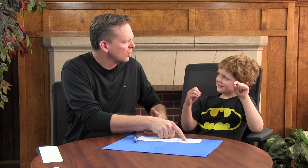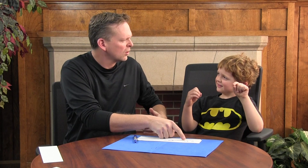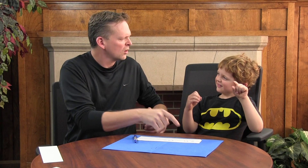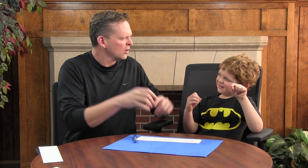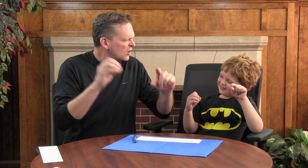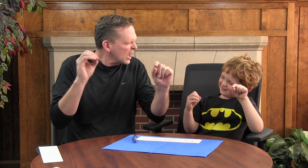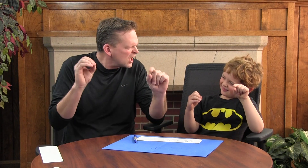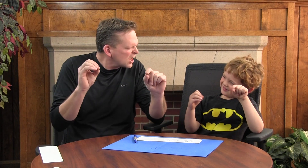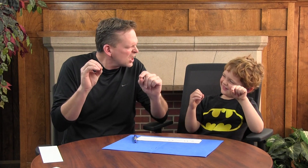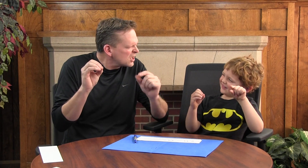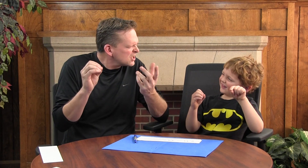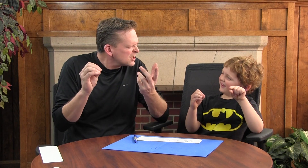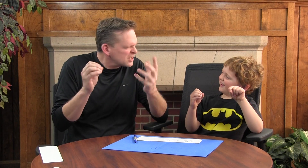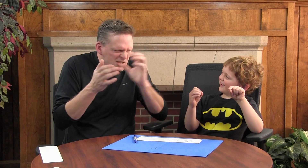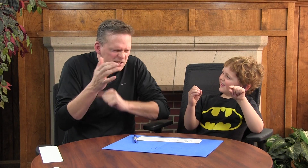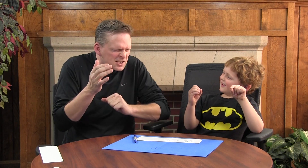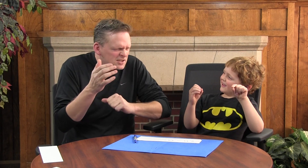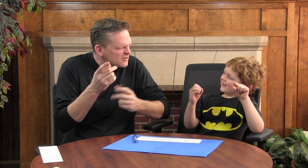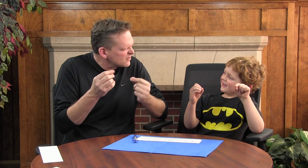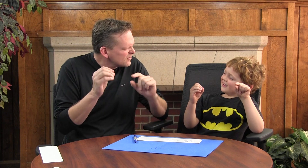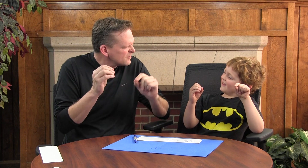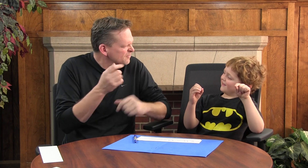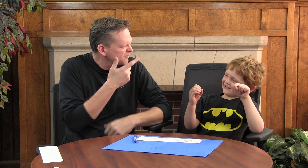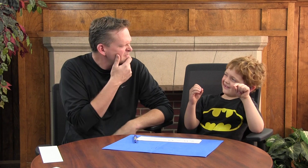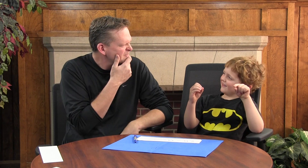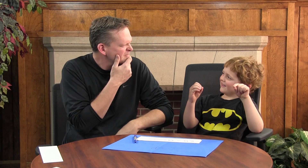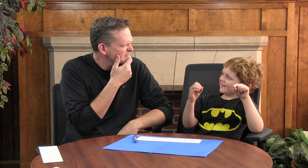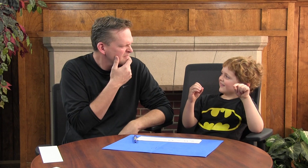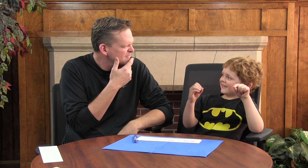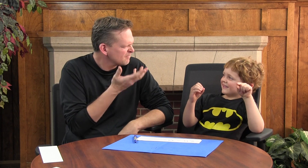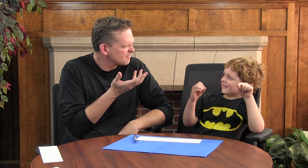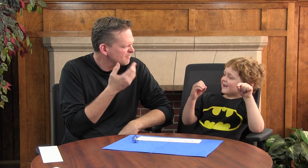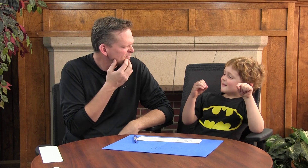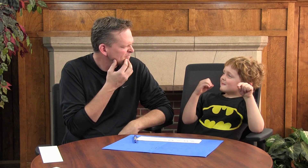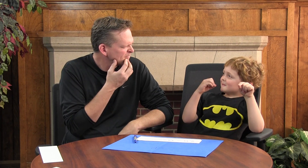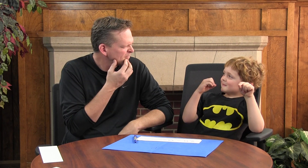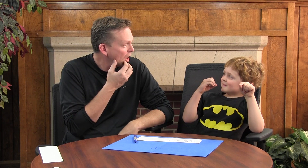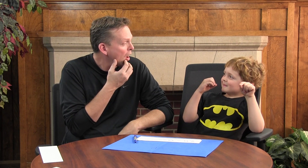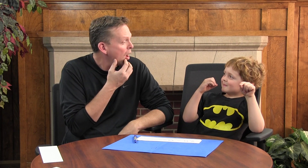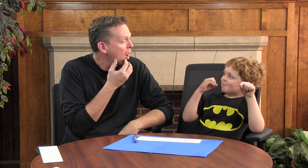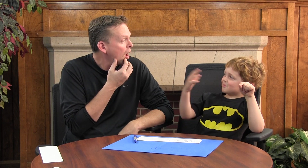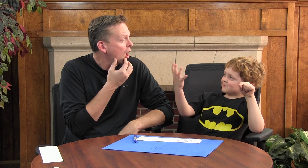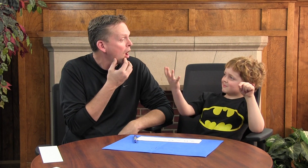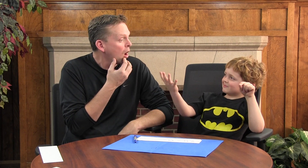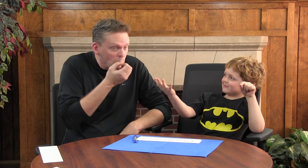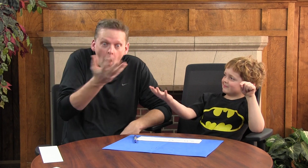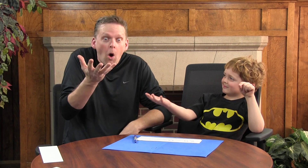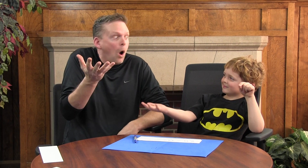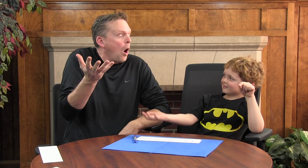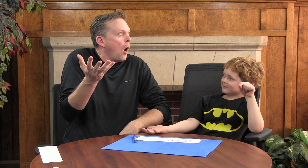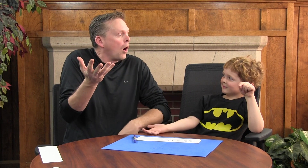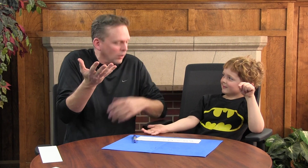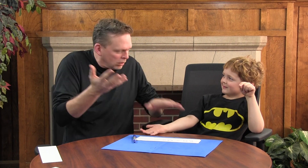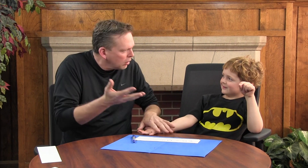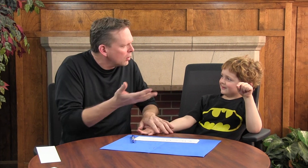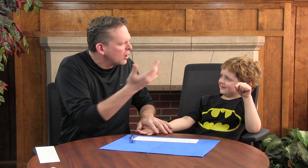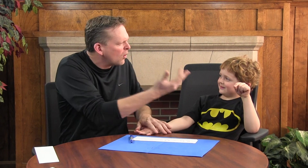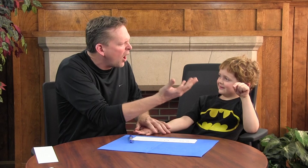Twenty. Twenty? How do you subtract zero? Hmm. Blow away. You just blow it away? You